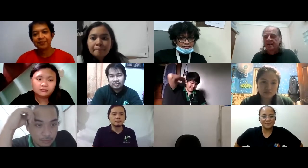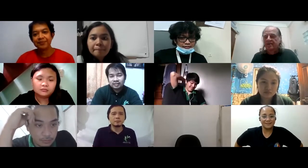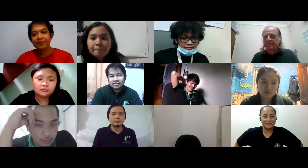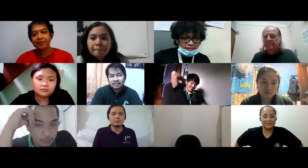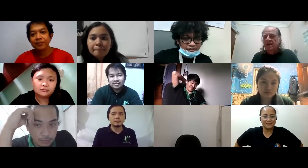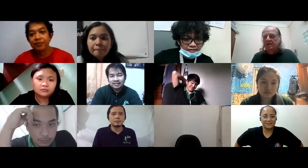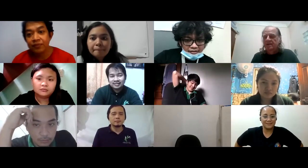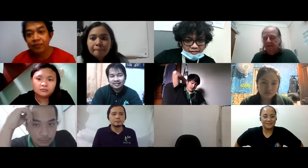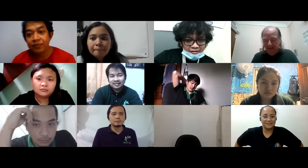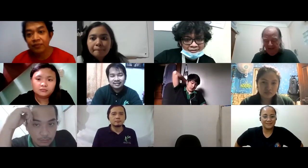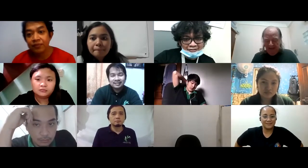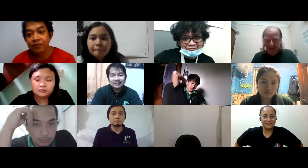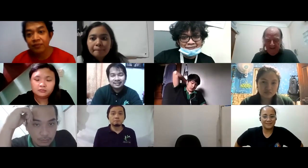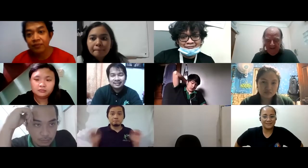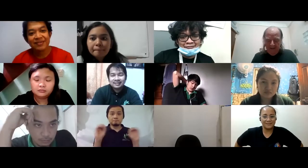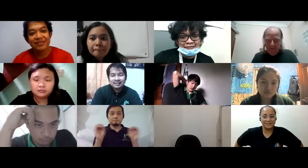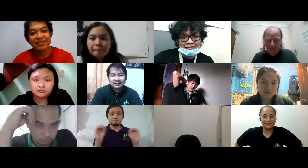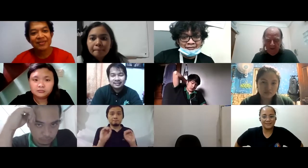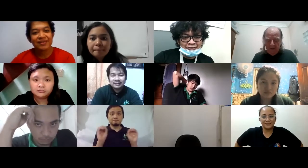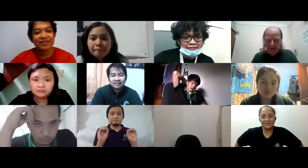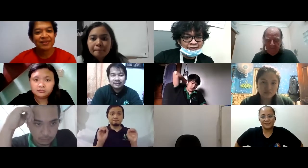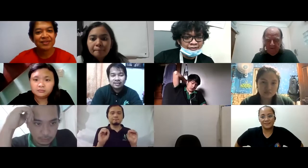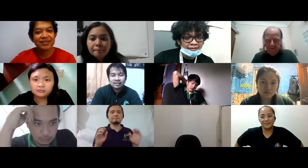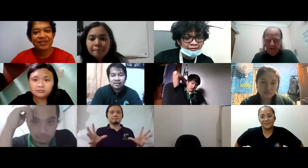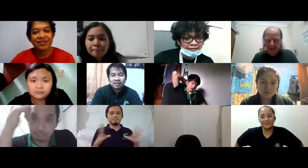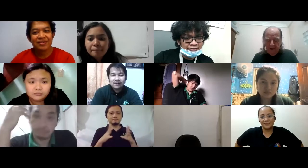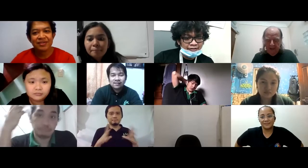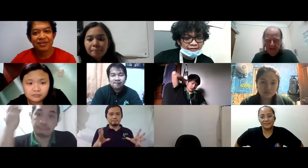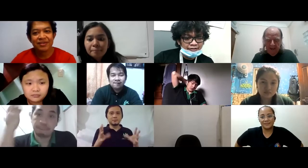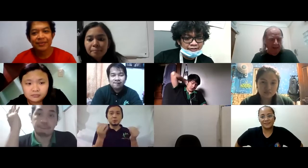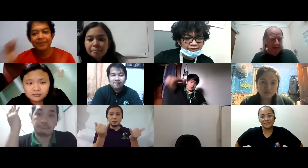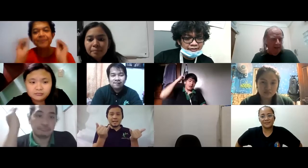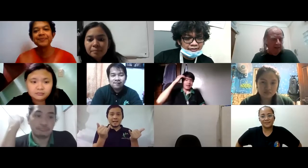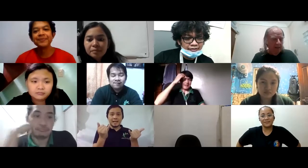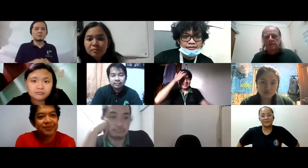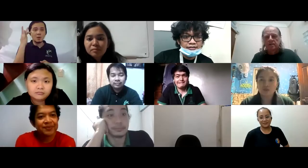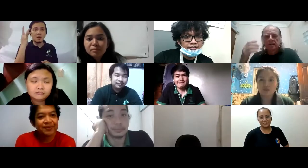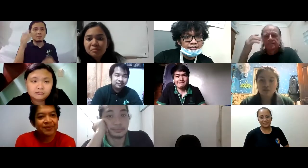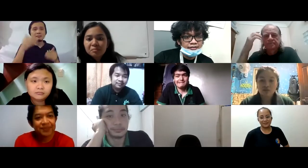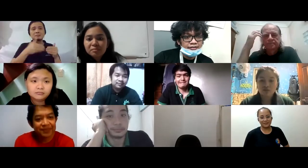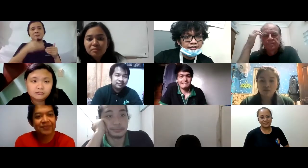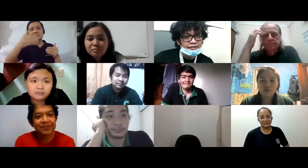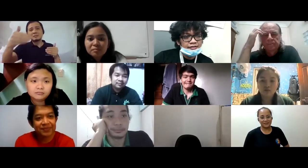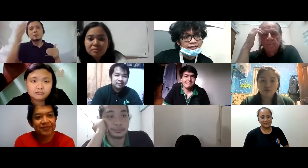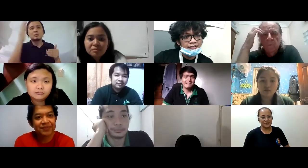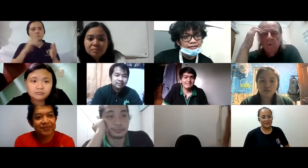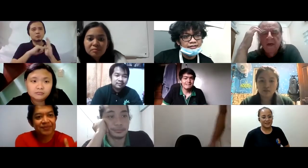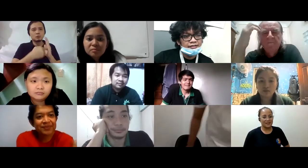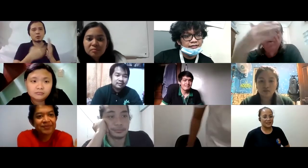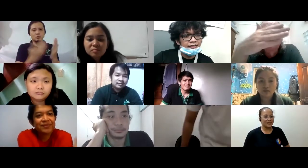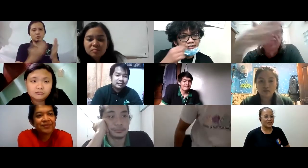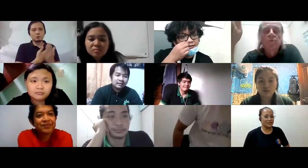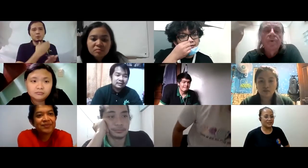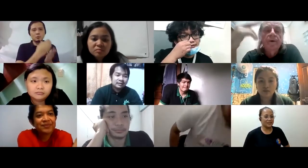Uh, the study notes really helped guide me. Okay, good. All right. Any other questions